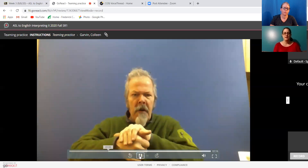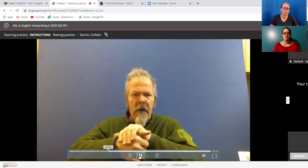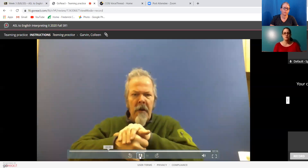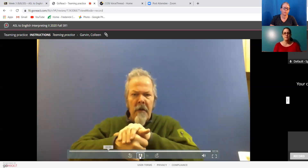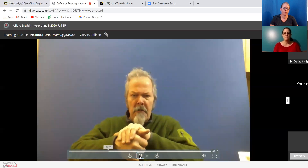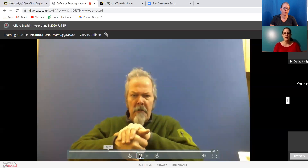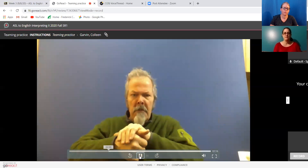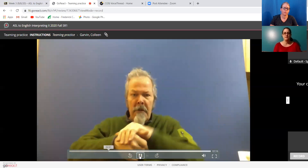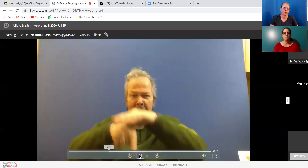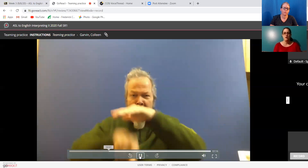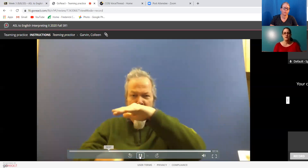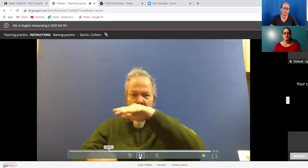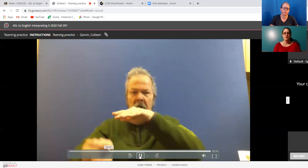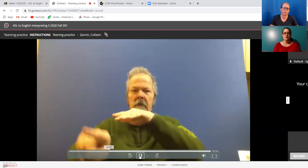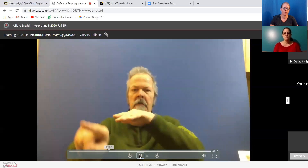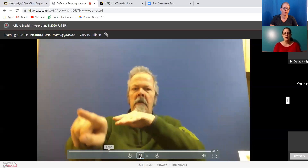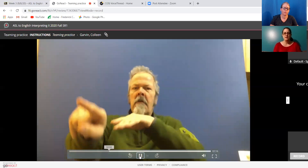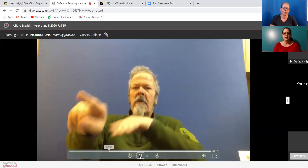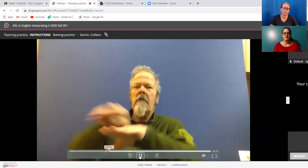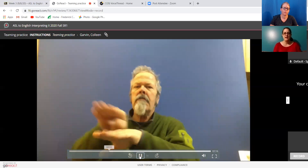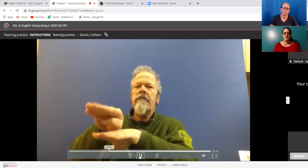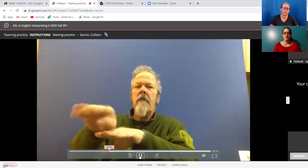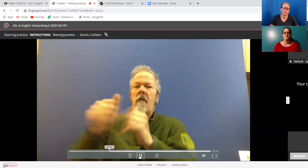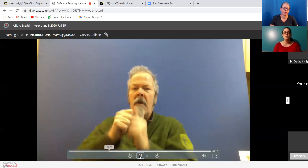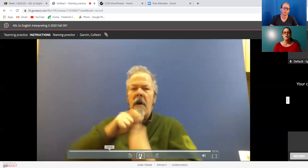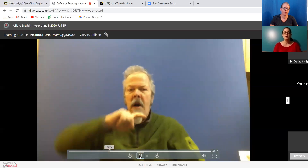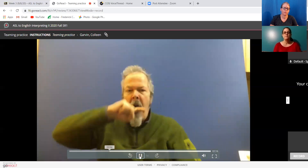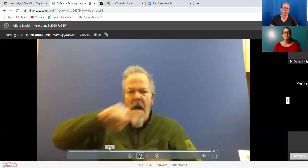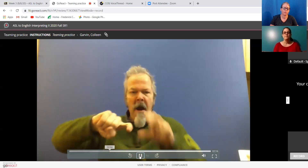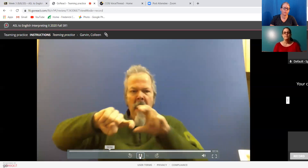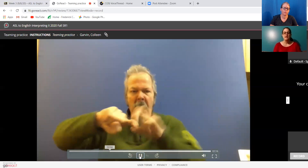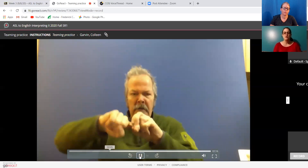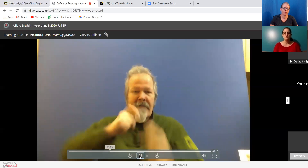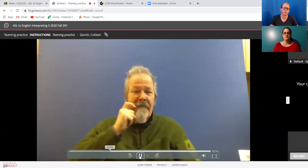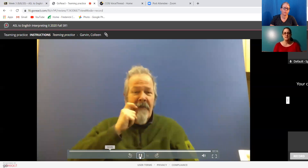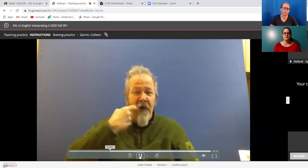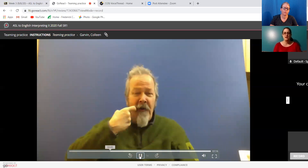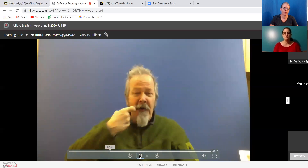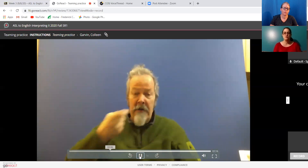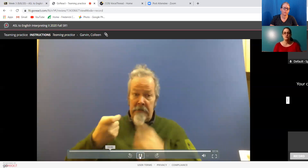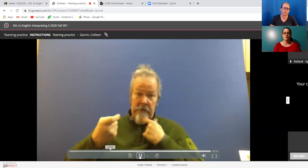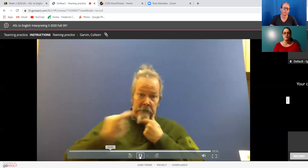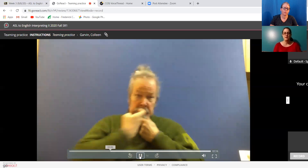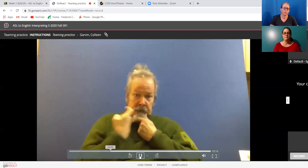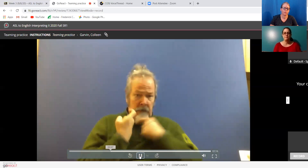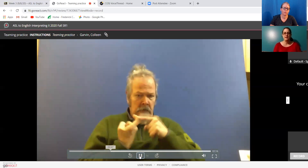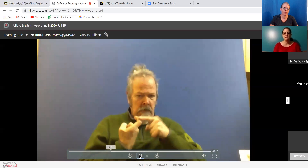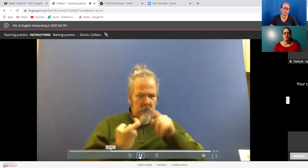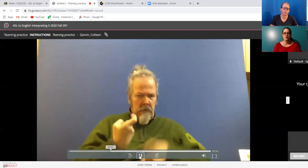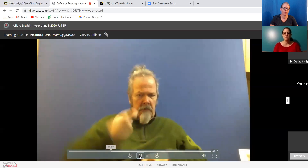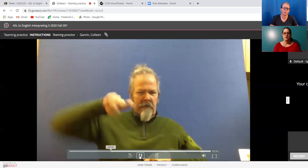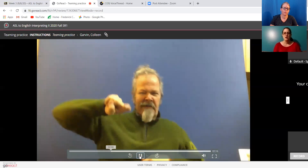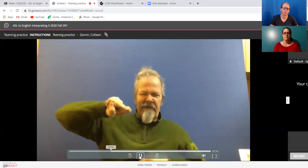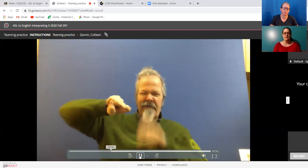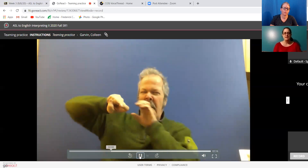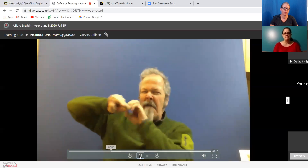And he's swimming around in the water, trying to get his head above the water. He notices that there's a turtle that bit his